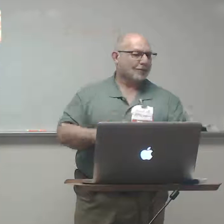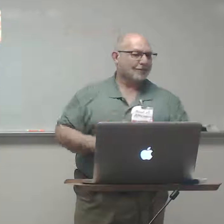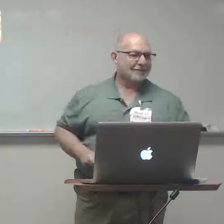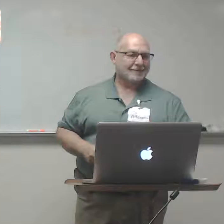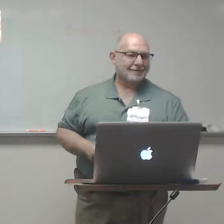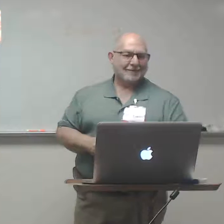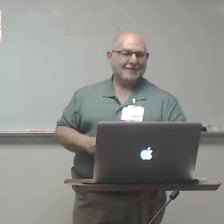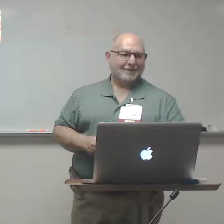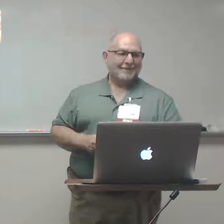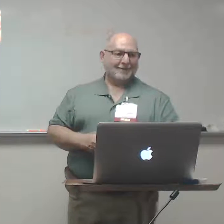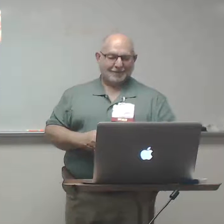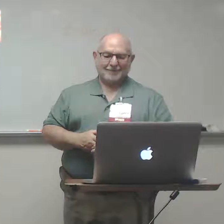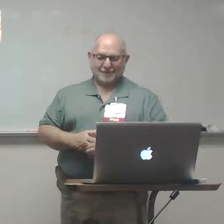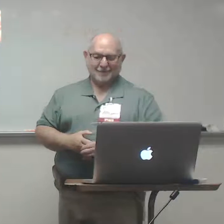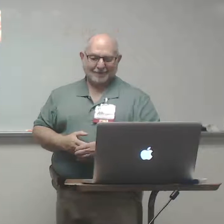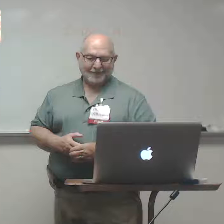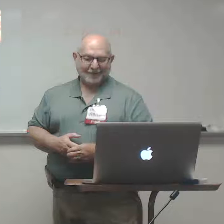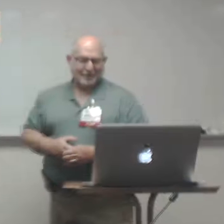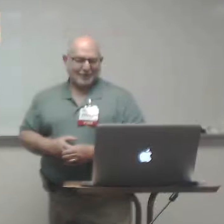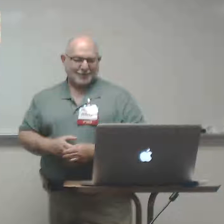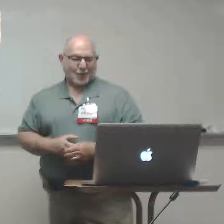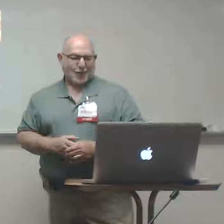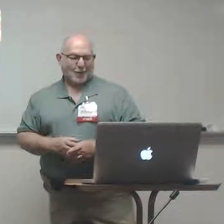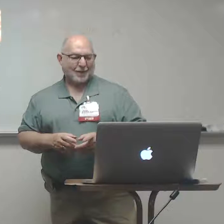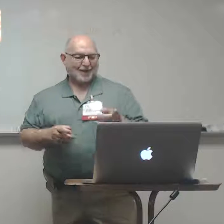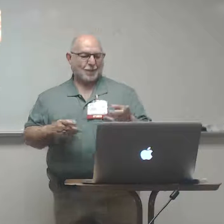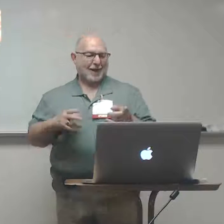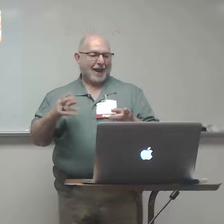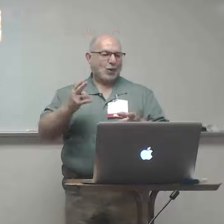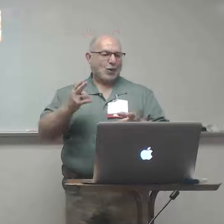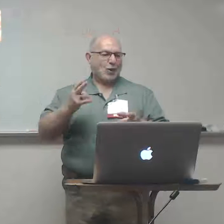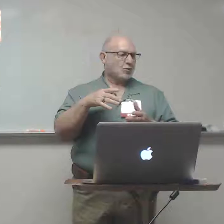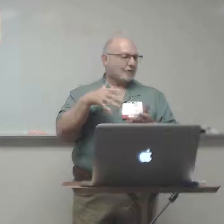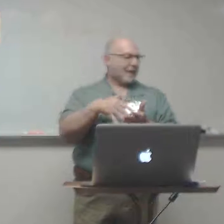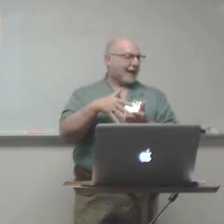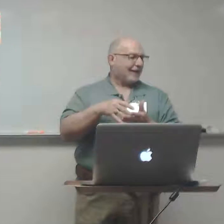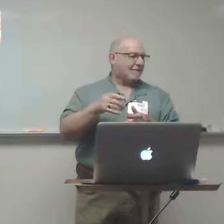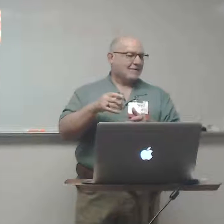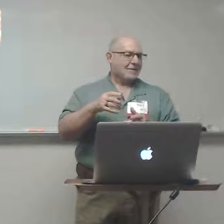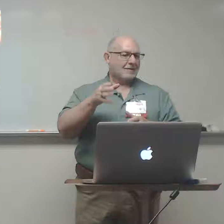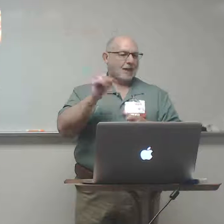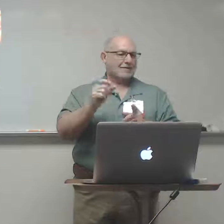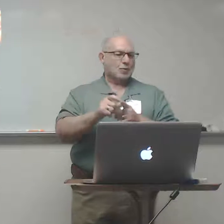see God's hands throughout the years. So that's what I use to study. That's what I